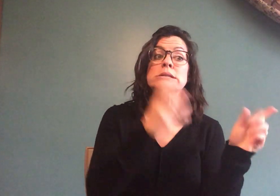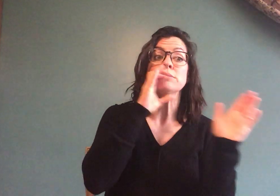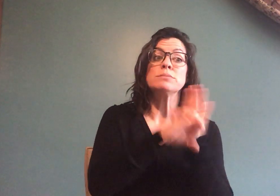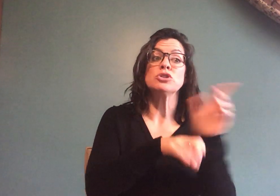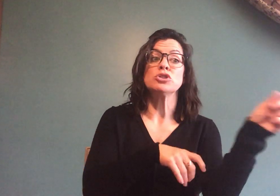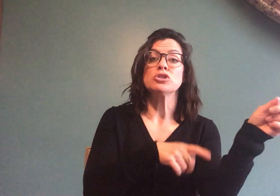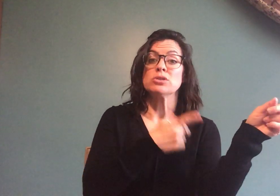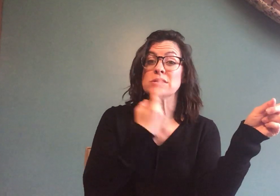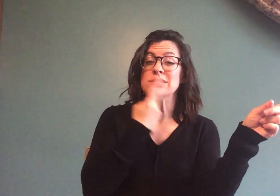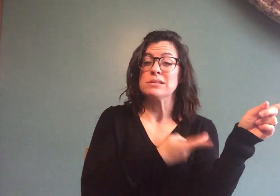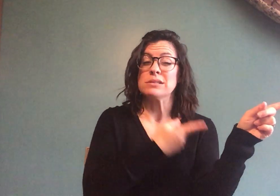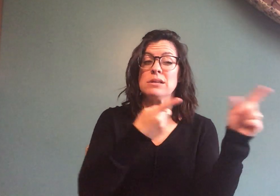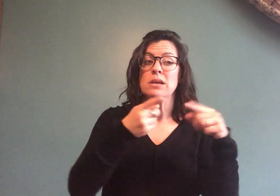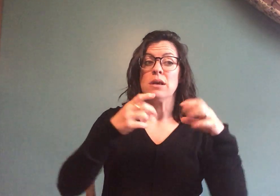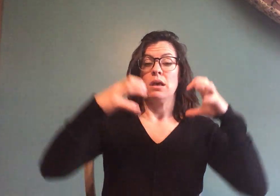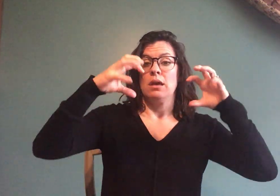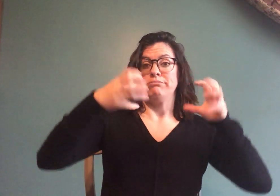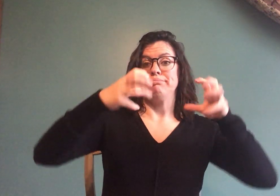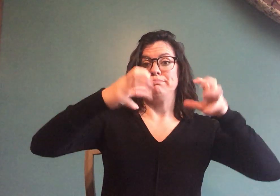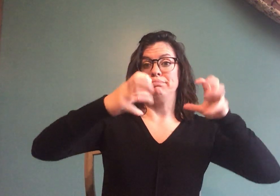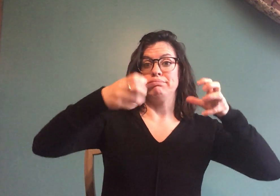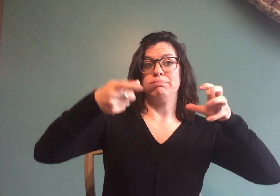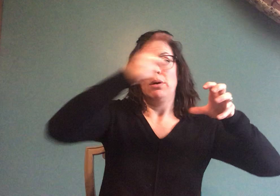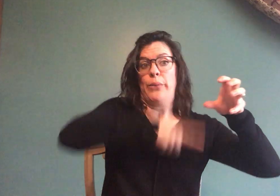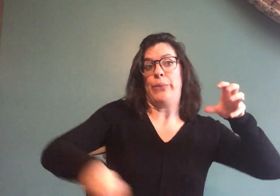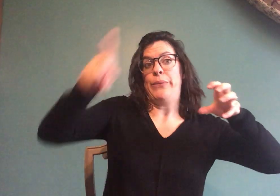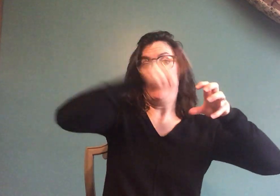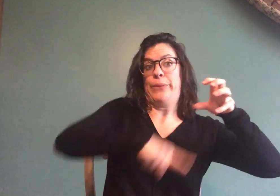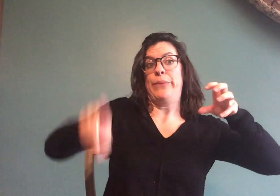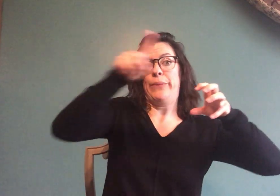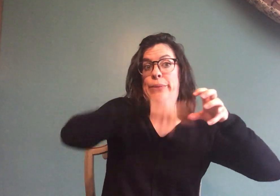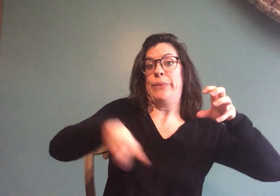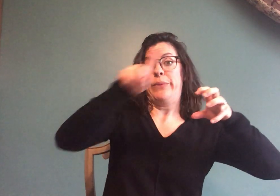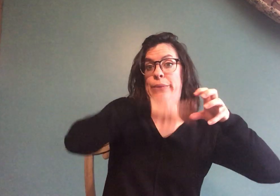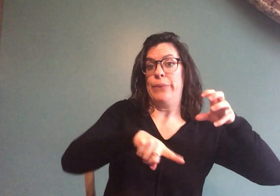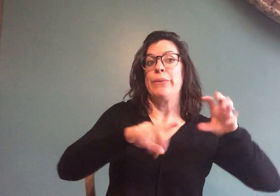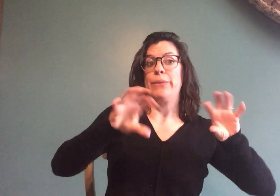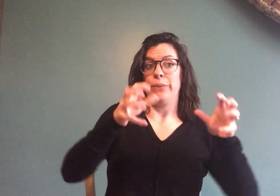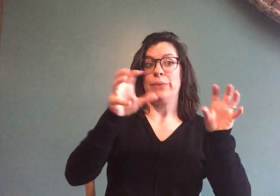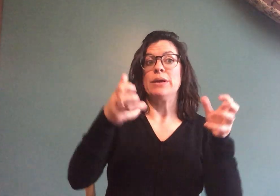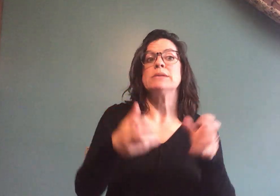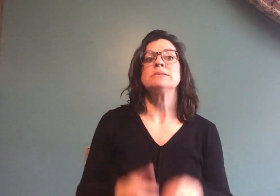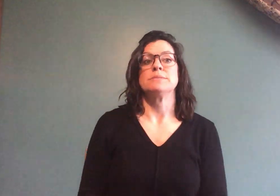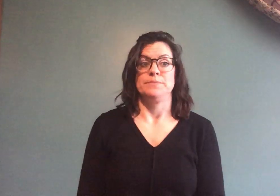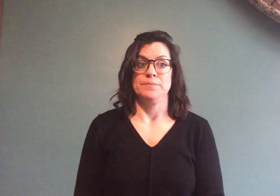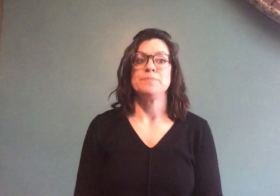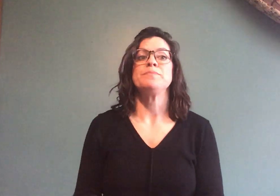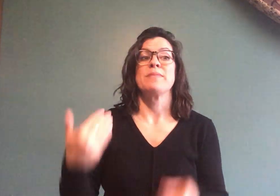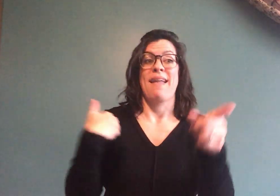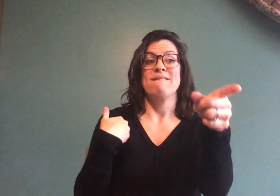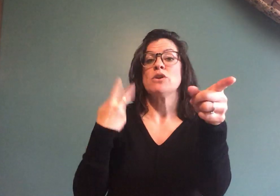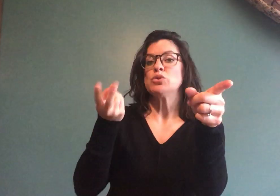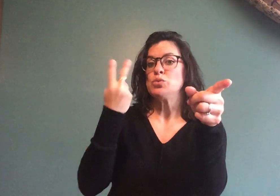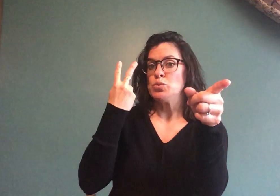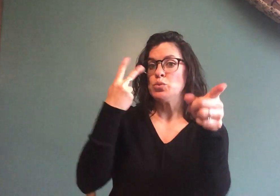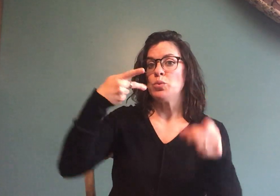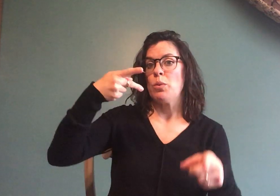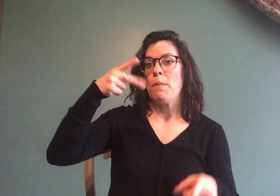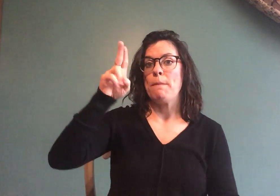2 wheels. Okay, you see 2 pulleys, and what do you see here? A band. Name. Well, they're belts. They're